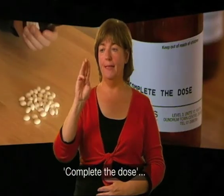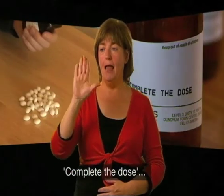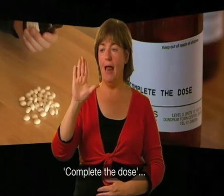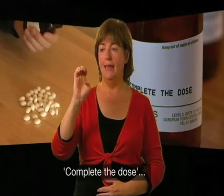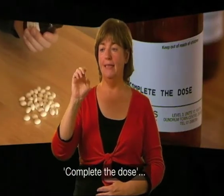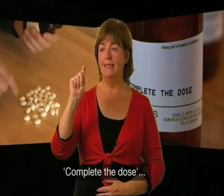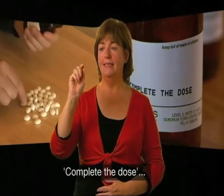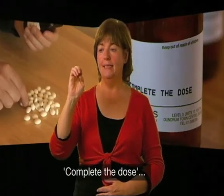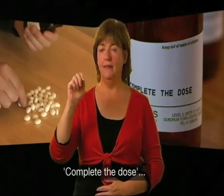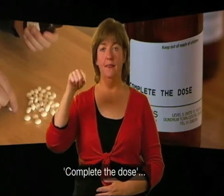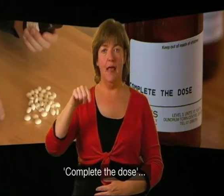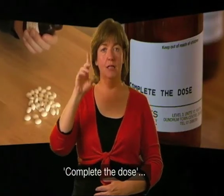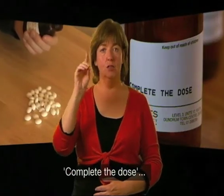Complete the dose